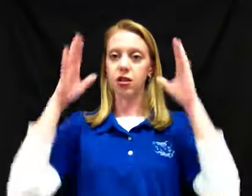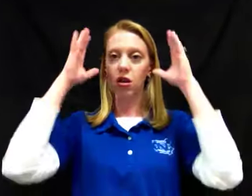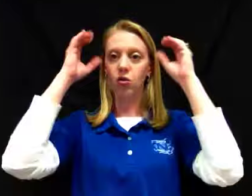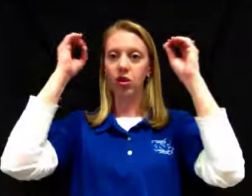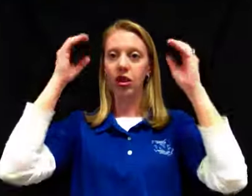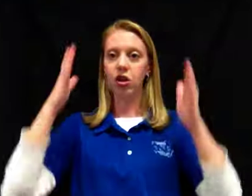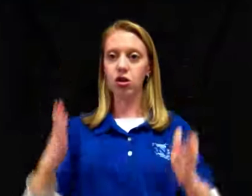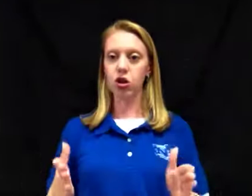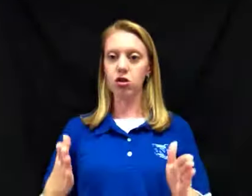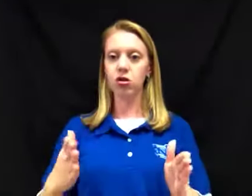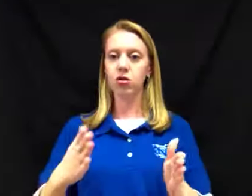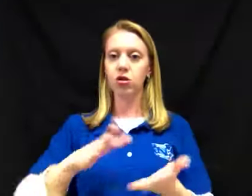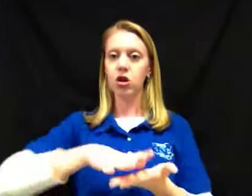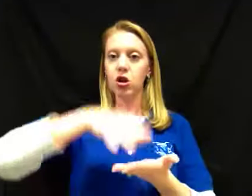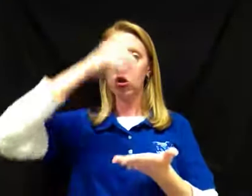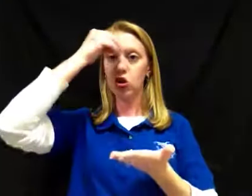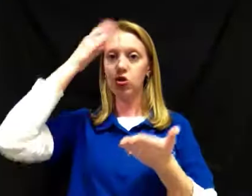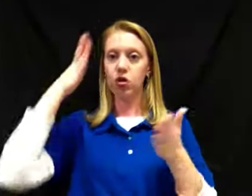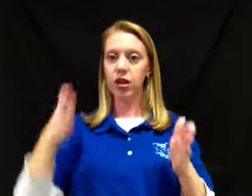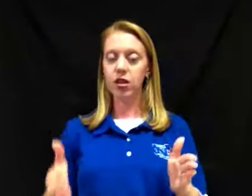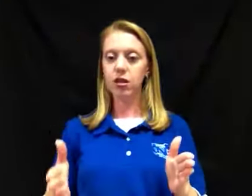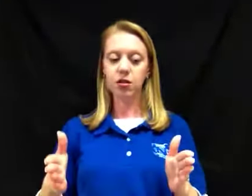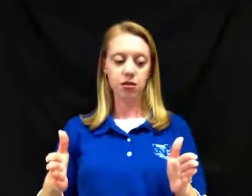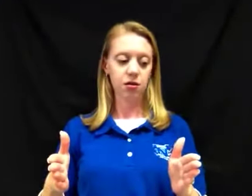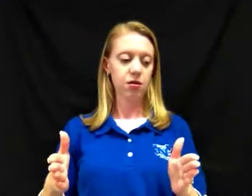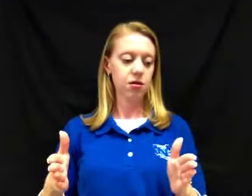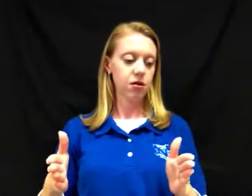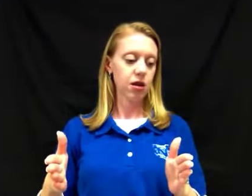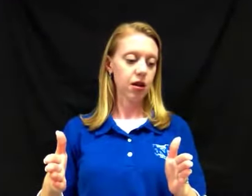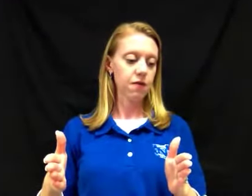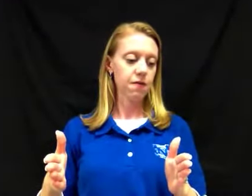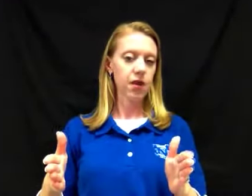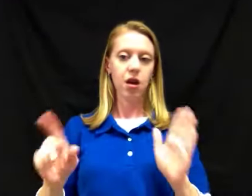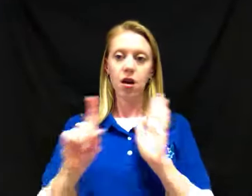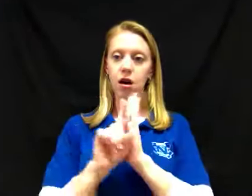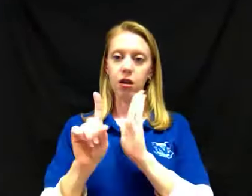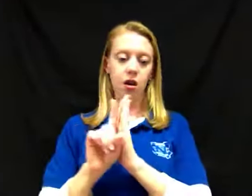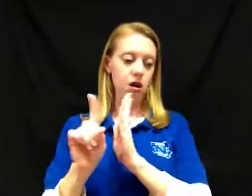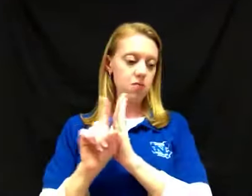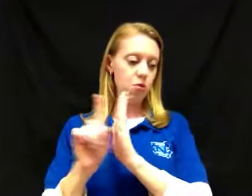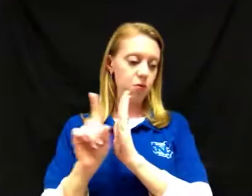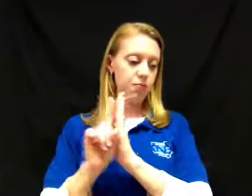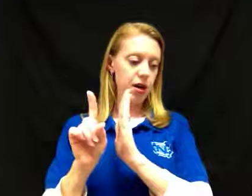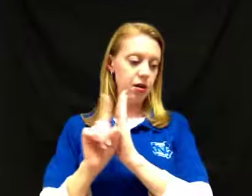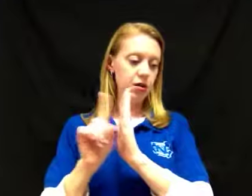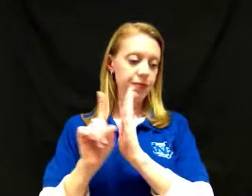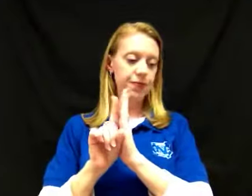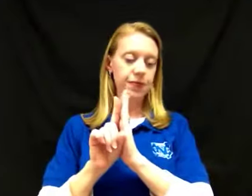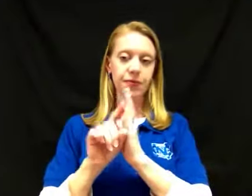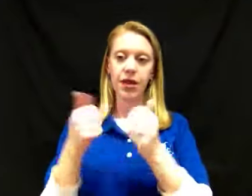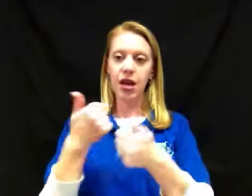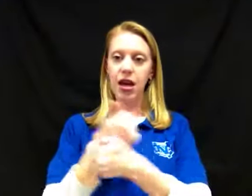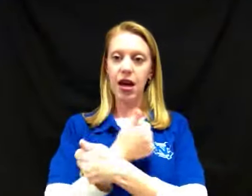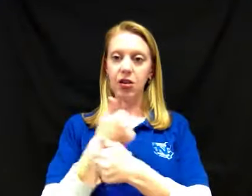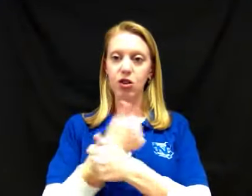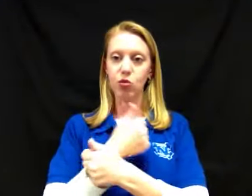So teacher, student, okay. Alarm or bell,